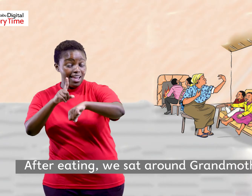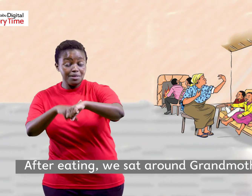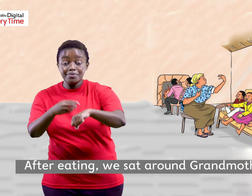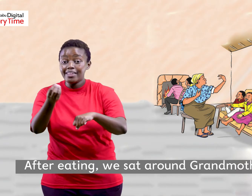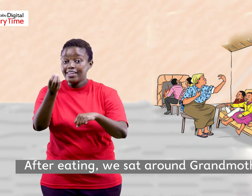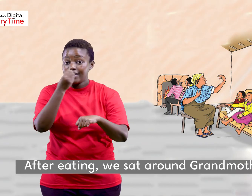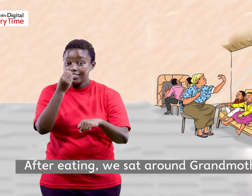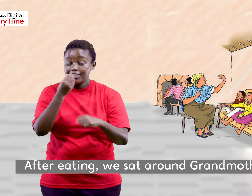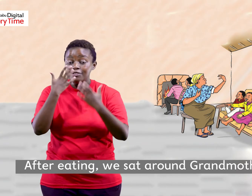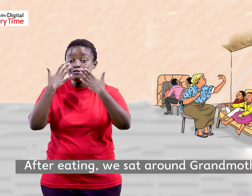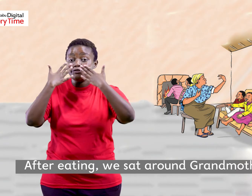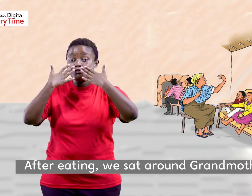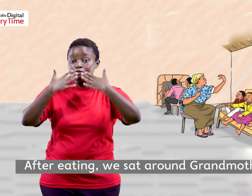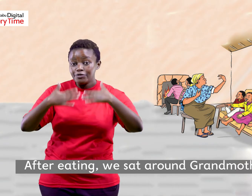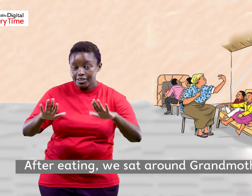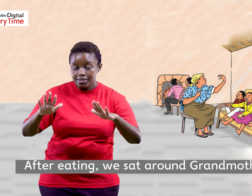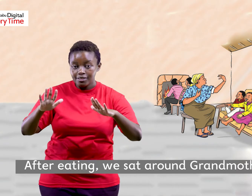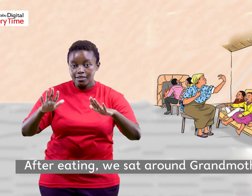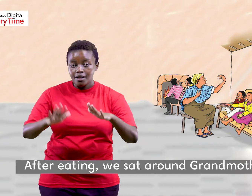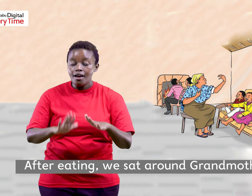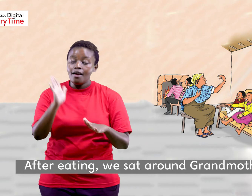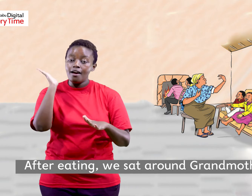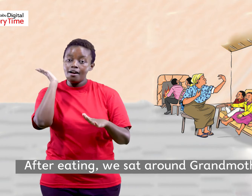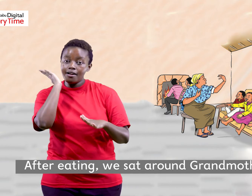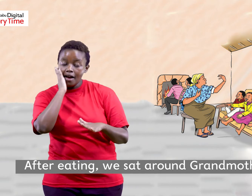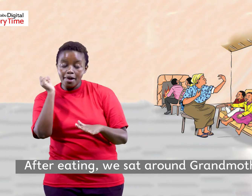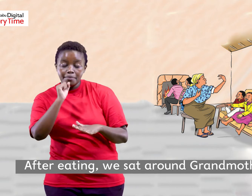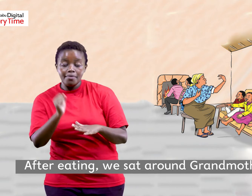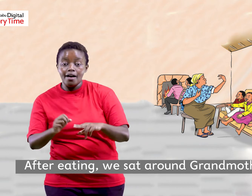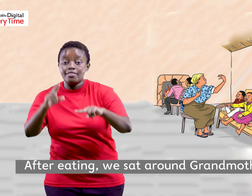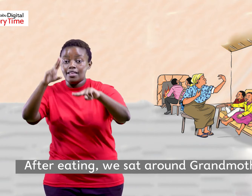After eating, we sat around grandmother.